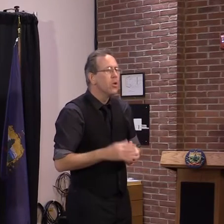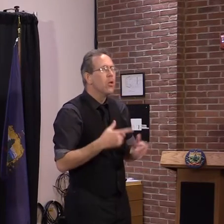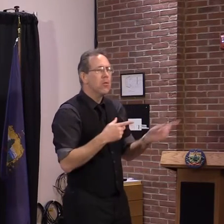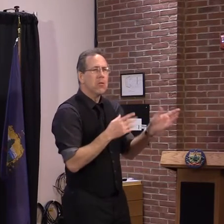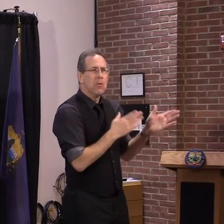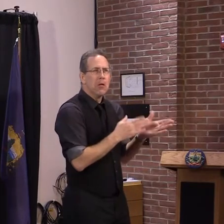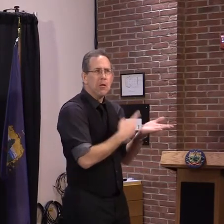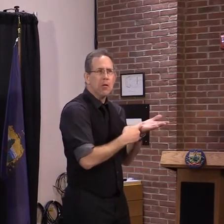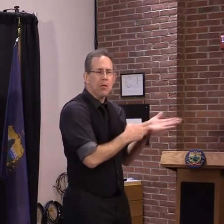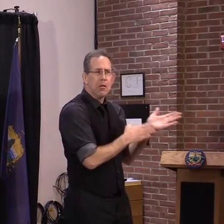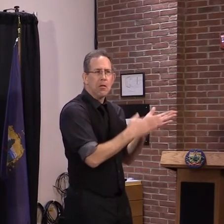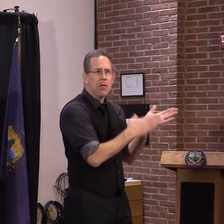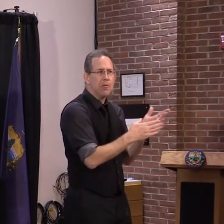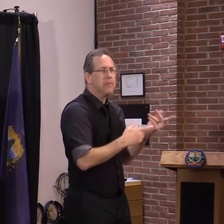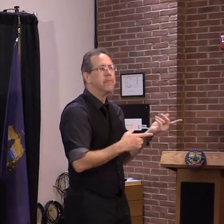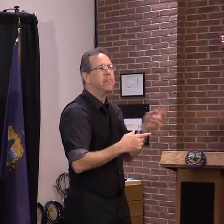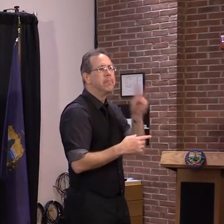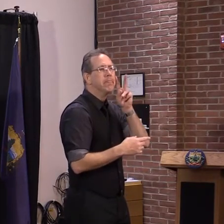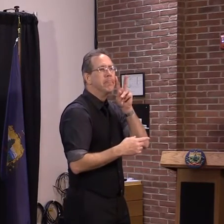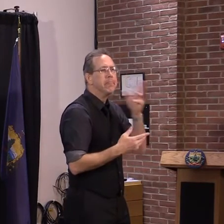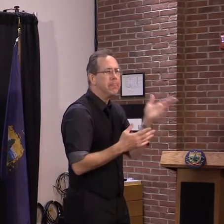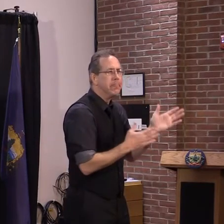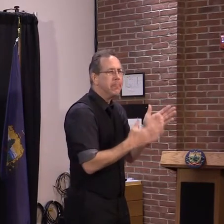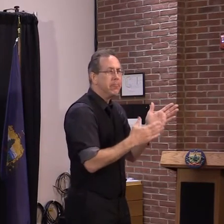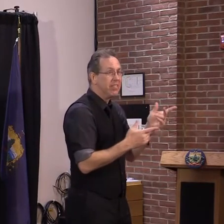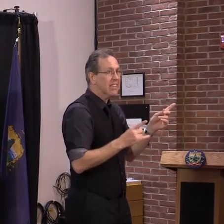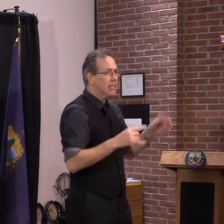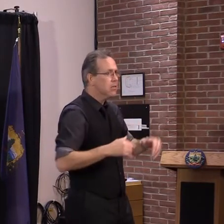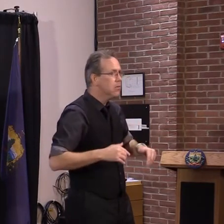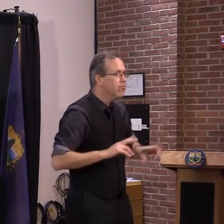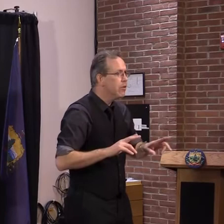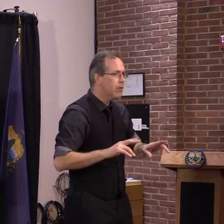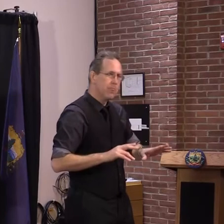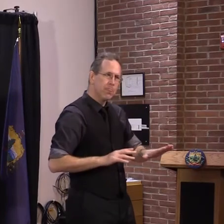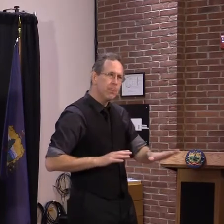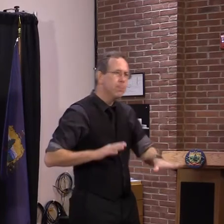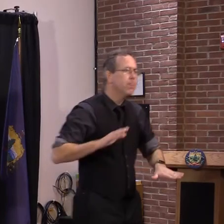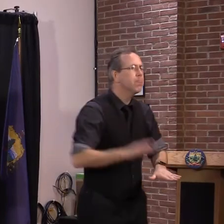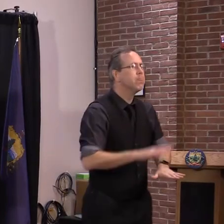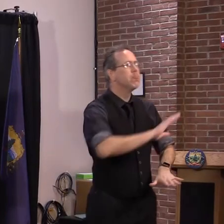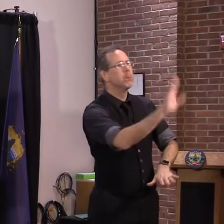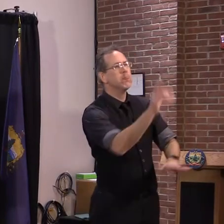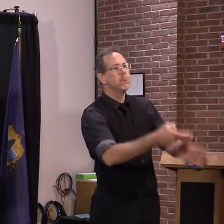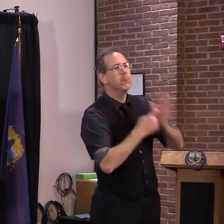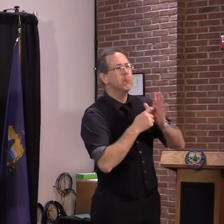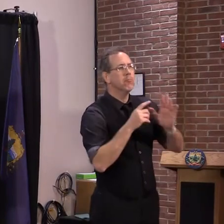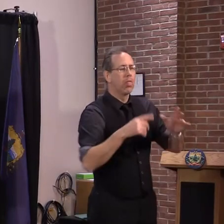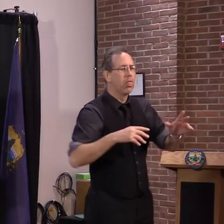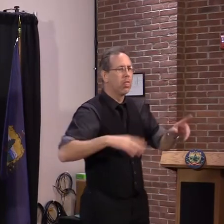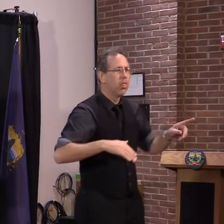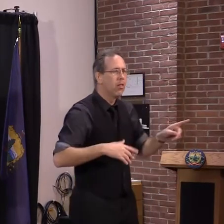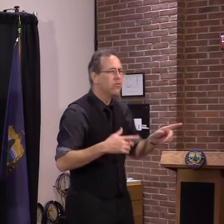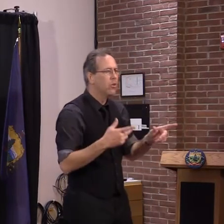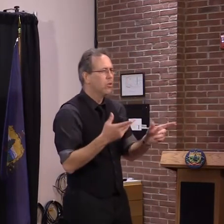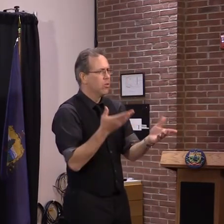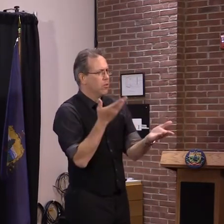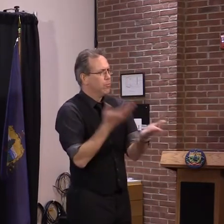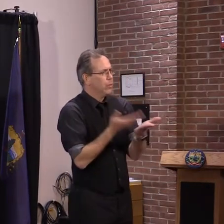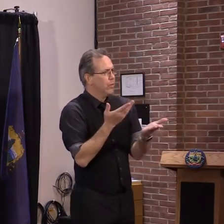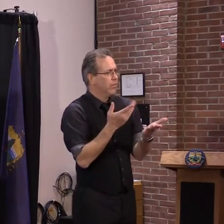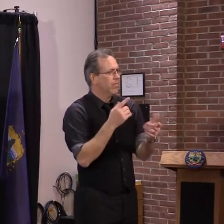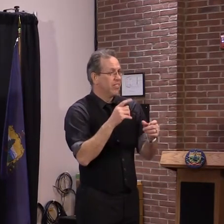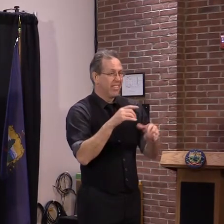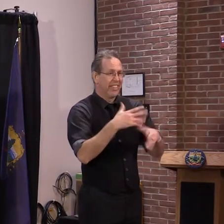vote on a statewide mask mandate at that point in time. That just shows you how quickly things have changed. And we saw